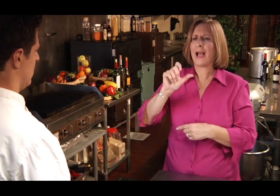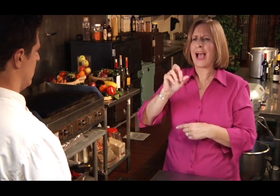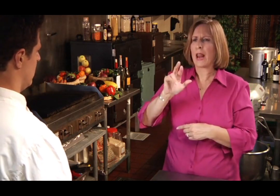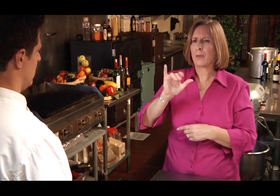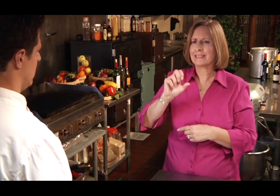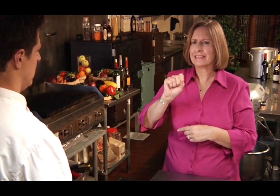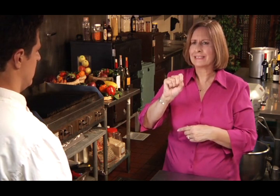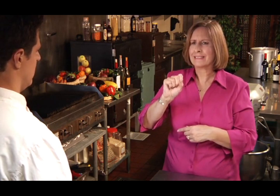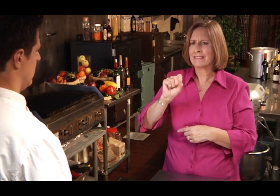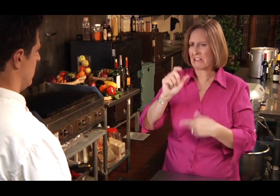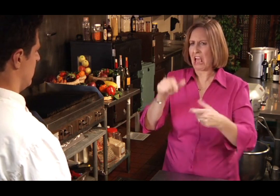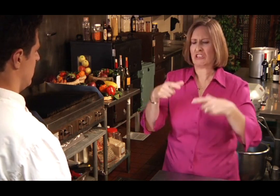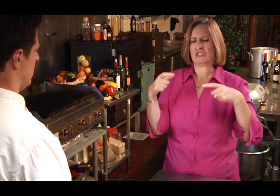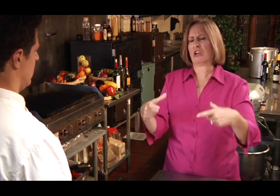calories.